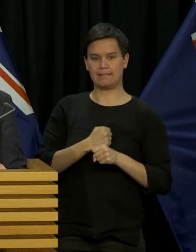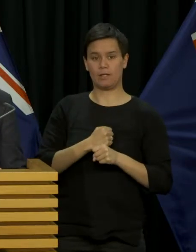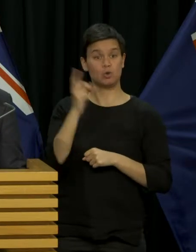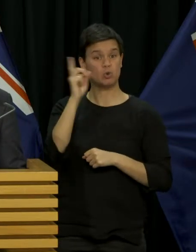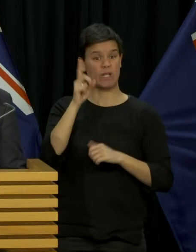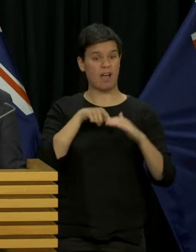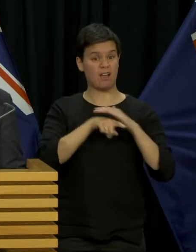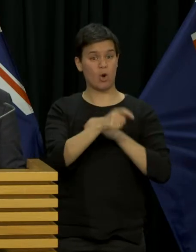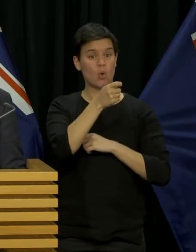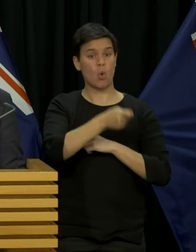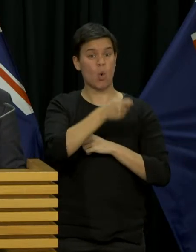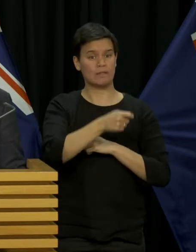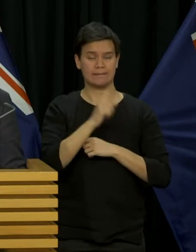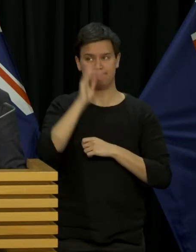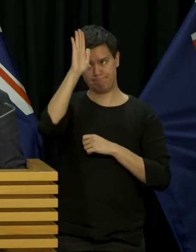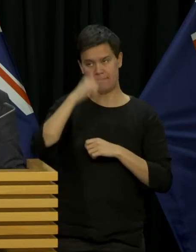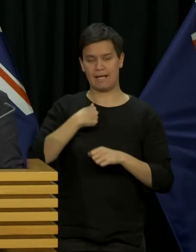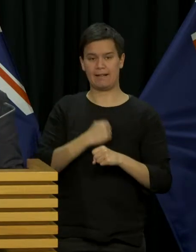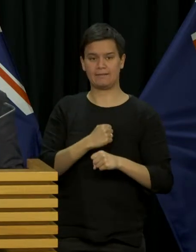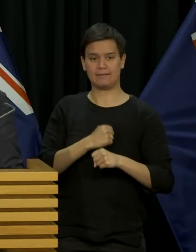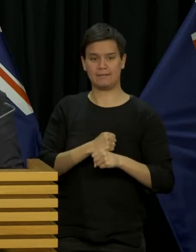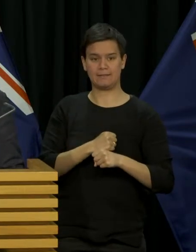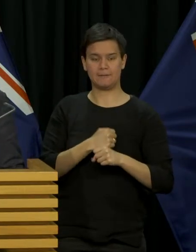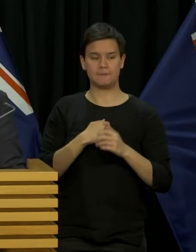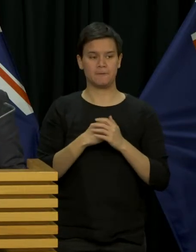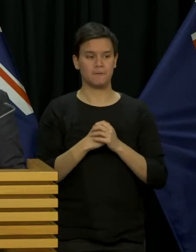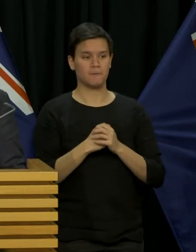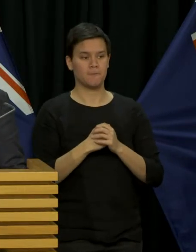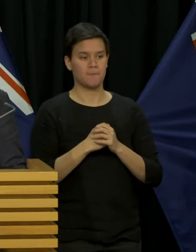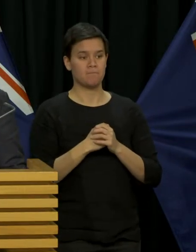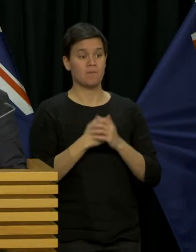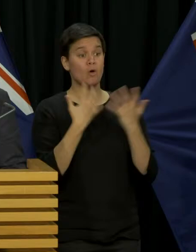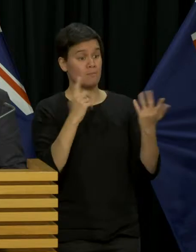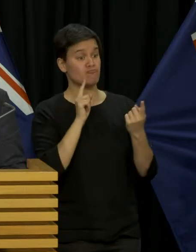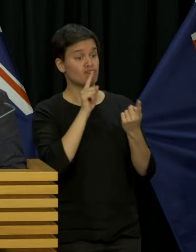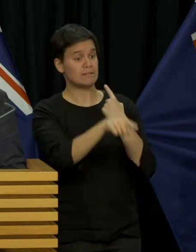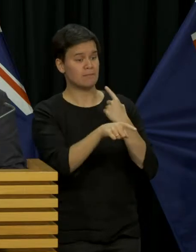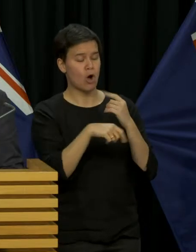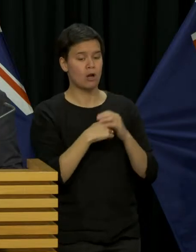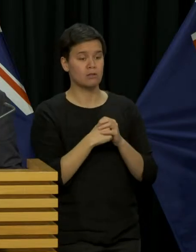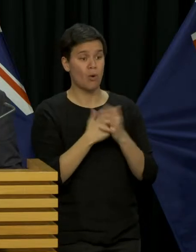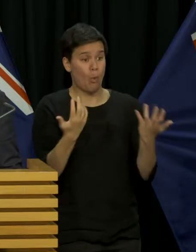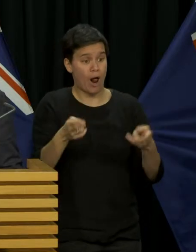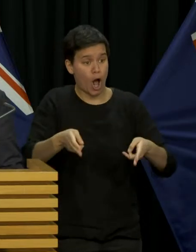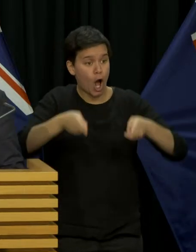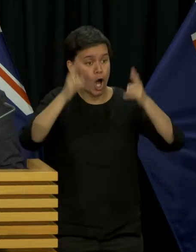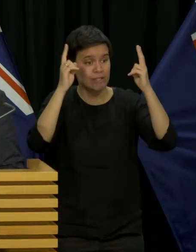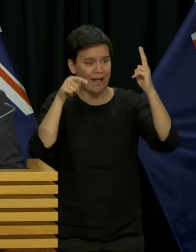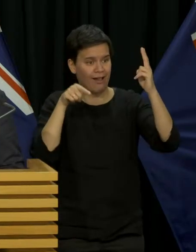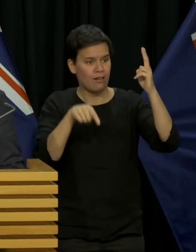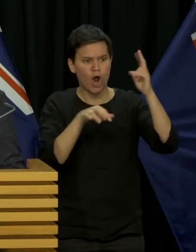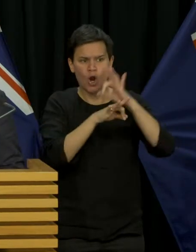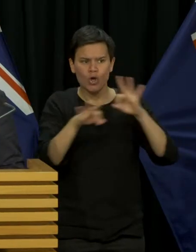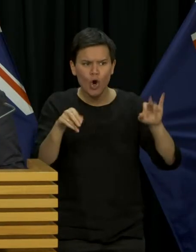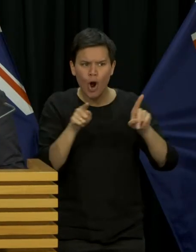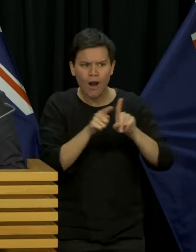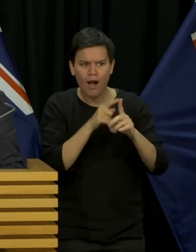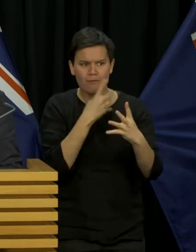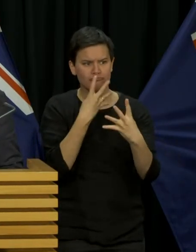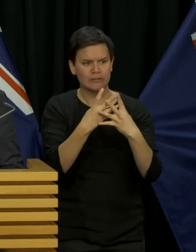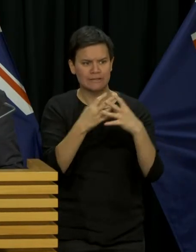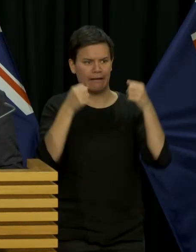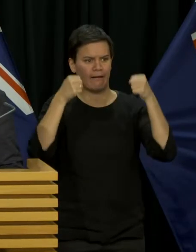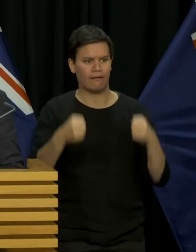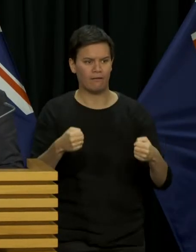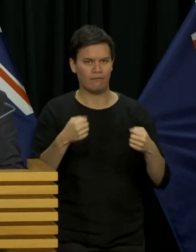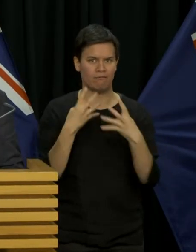I've gone through many times before, these are hotels. They're not maximum security prisons. Up until the point that they arrive